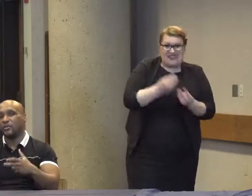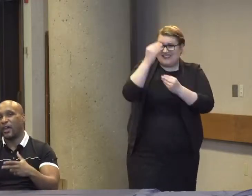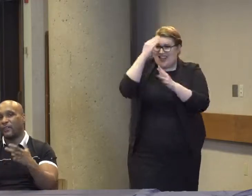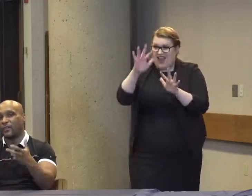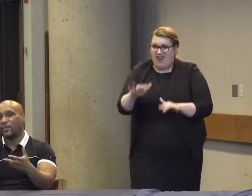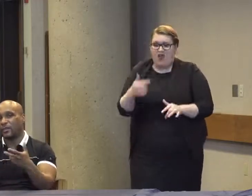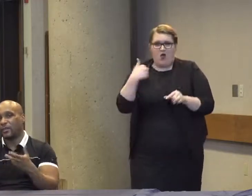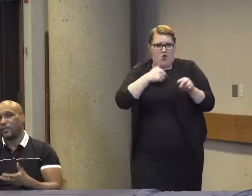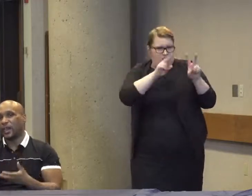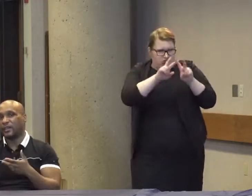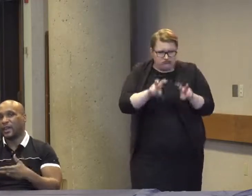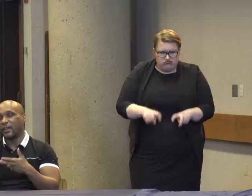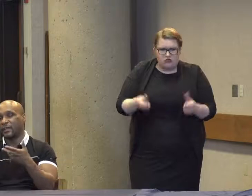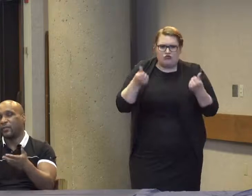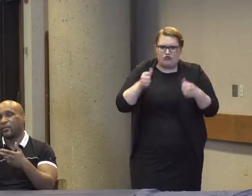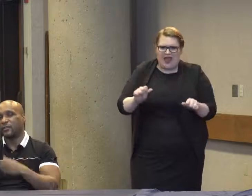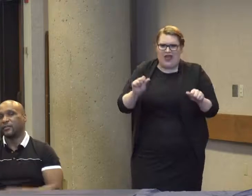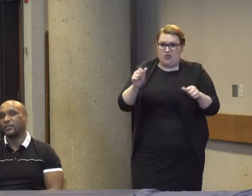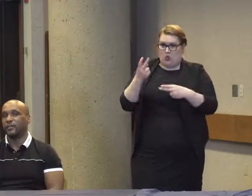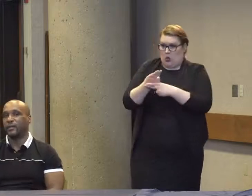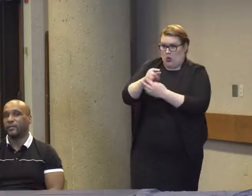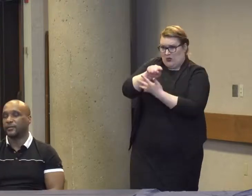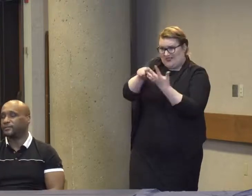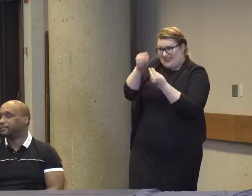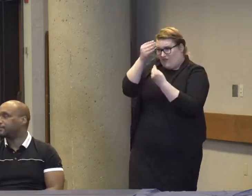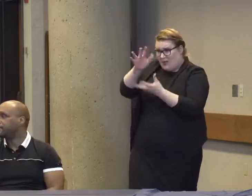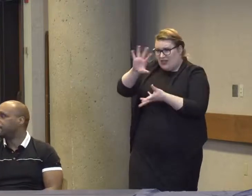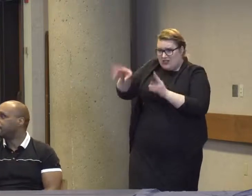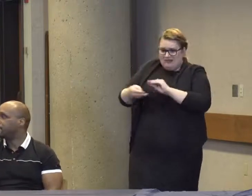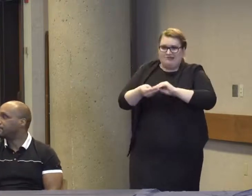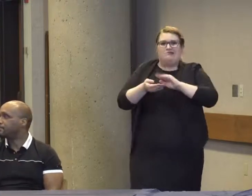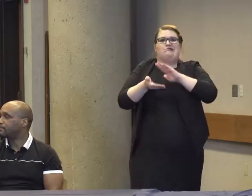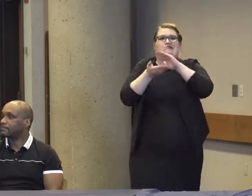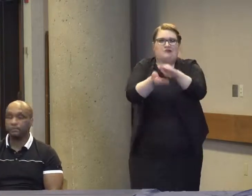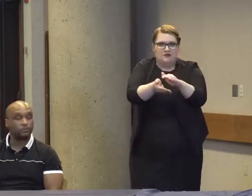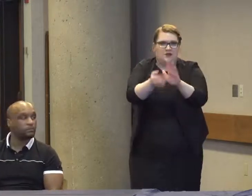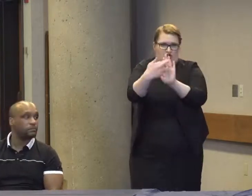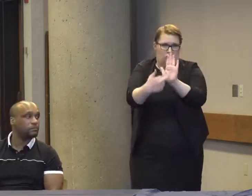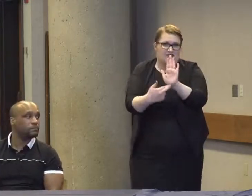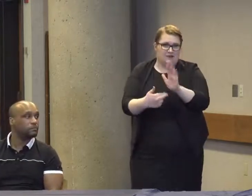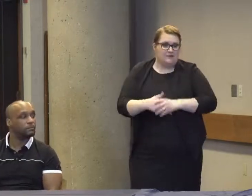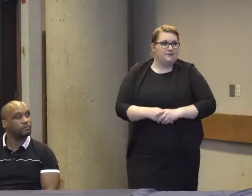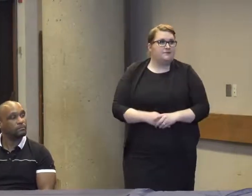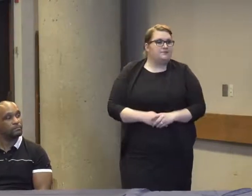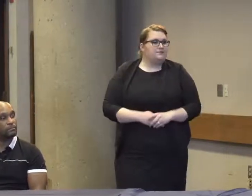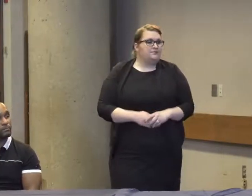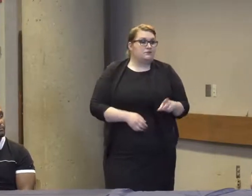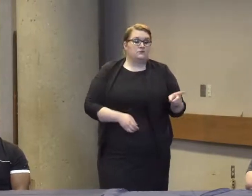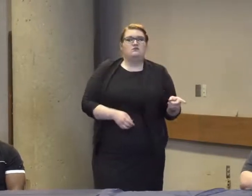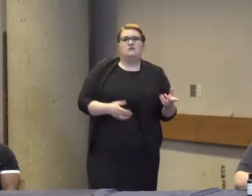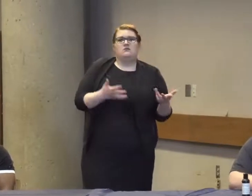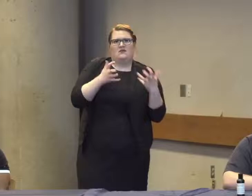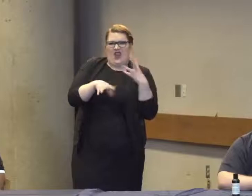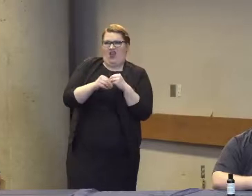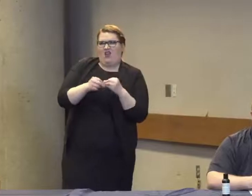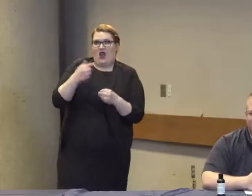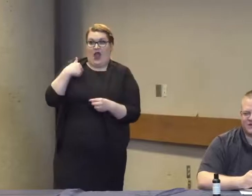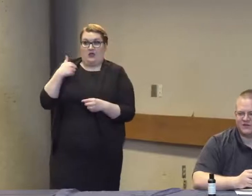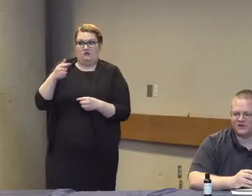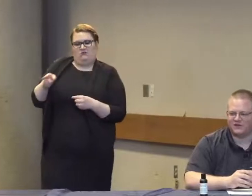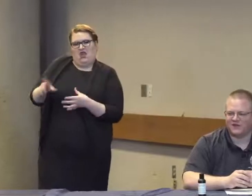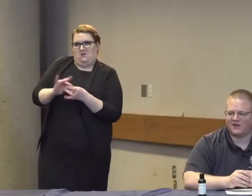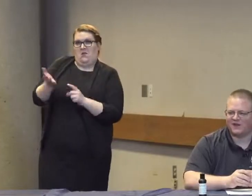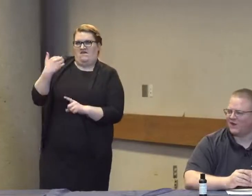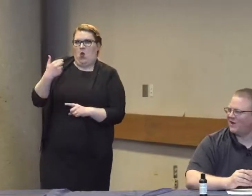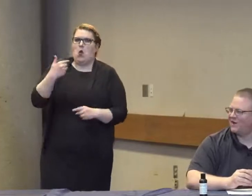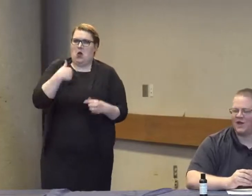used to drive the principles and guidelines that we're putting to the public. I would also add that, and I heard this from Dr. Gales earlier today, so